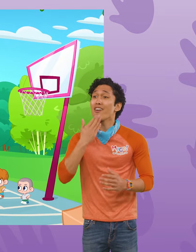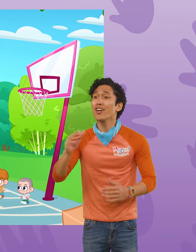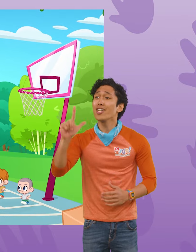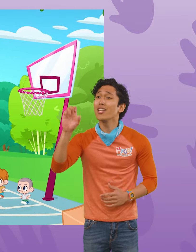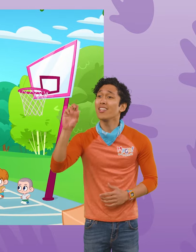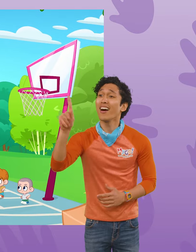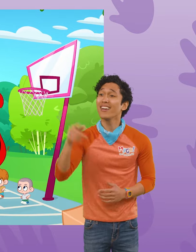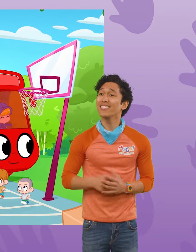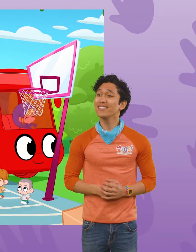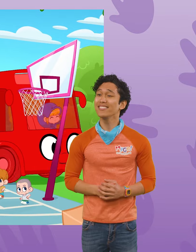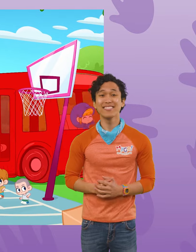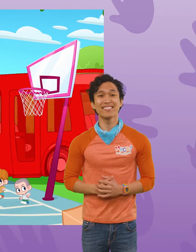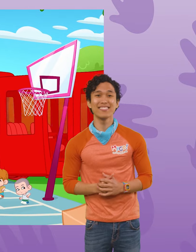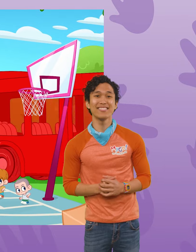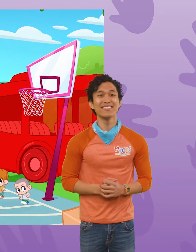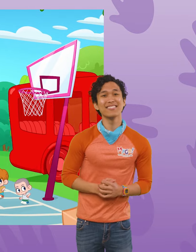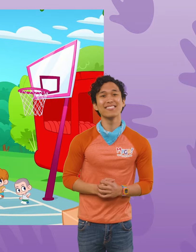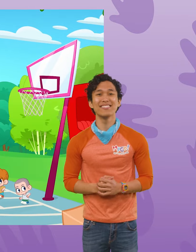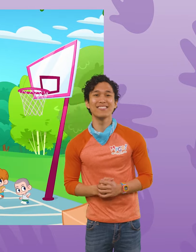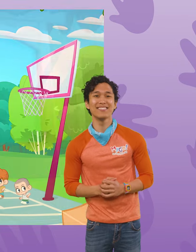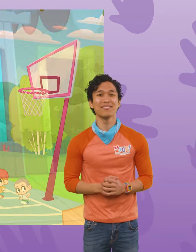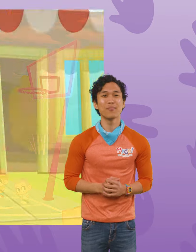Good luck.